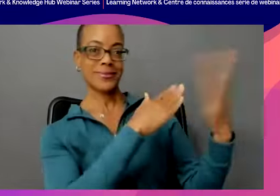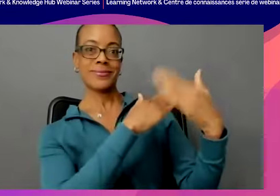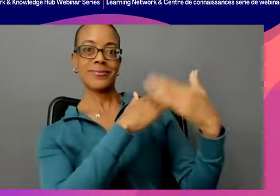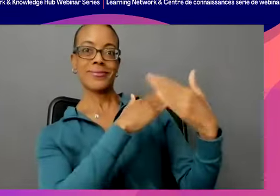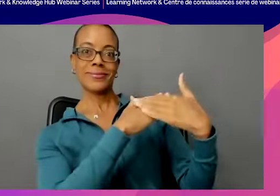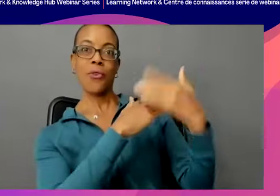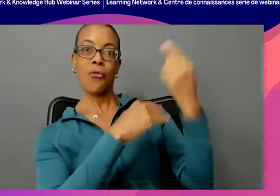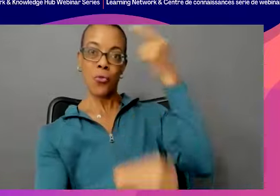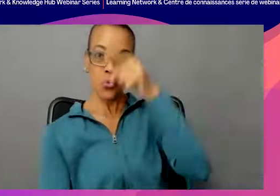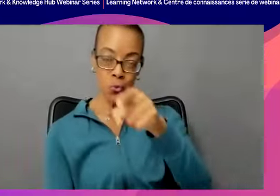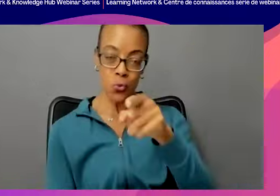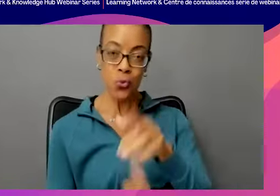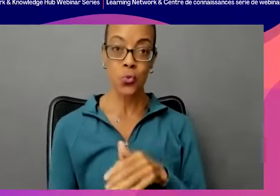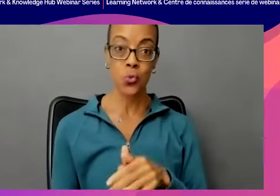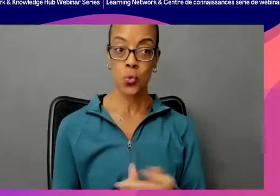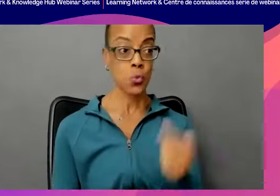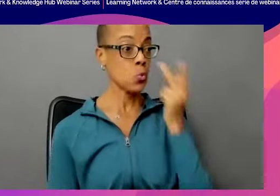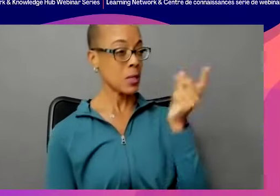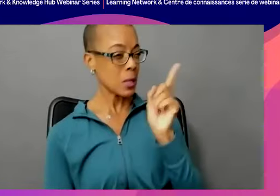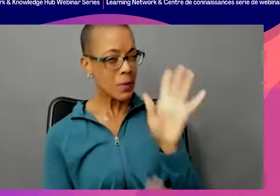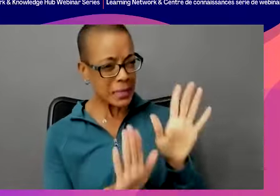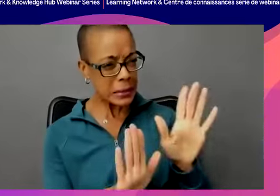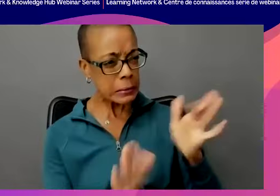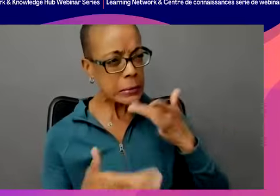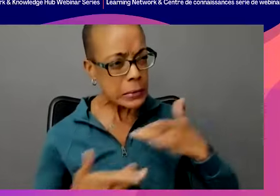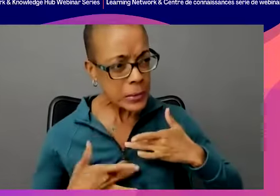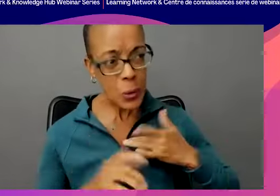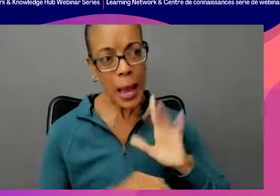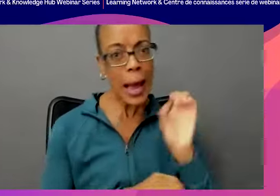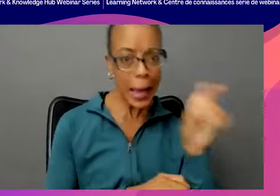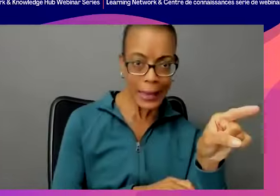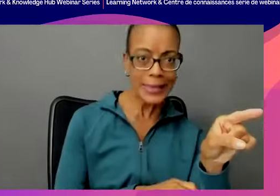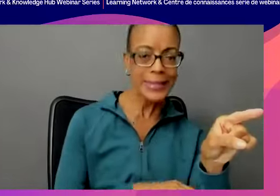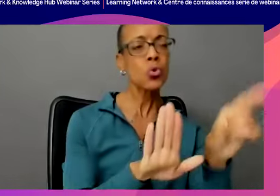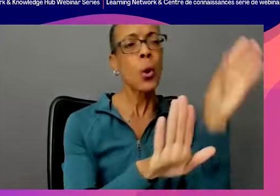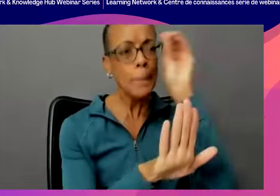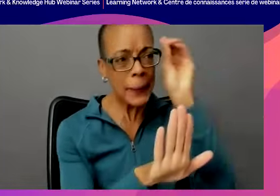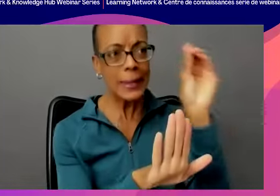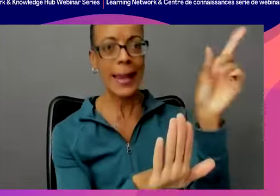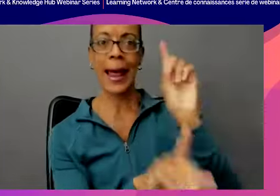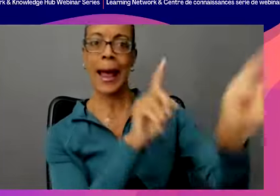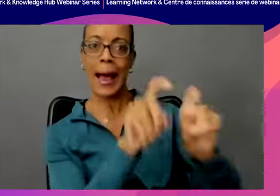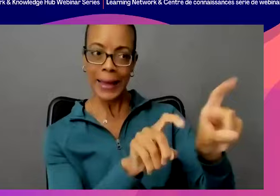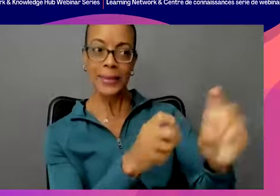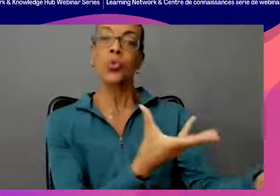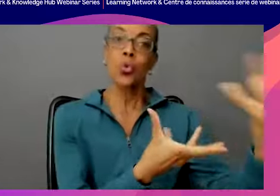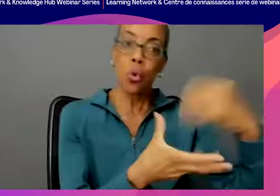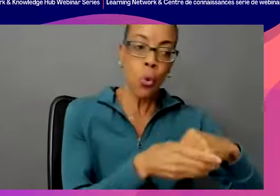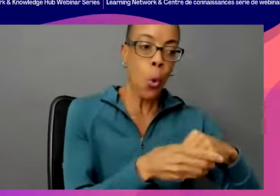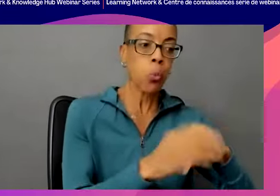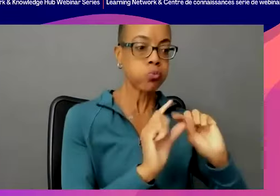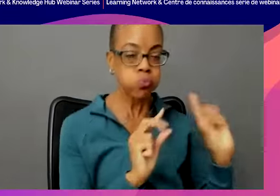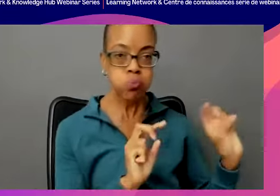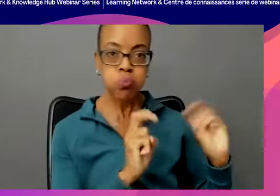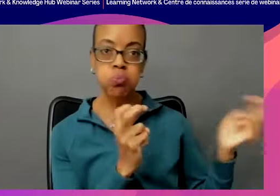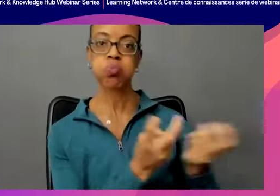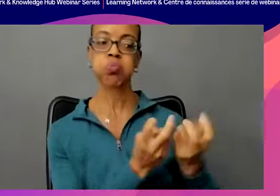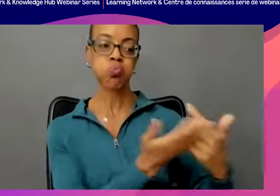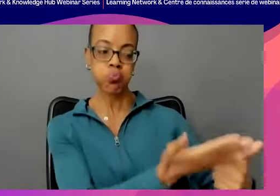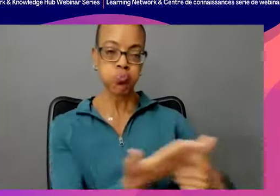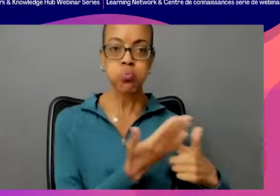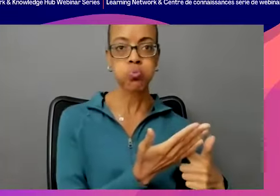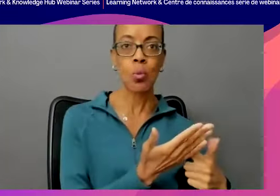family. If you see something of concern, ask the family what they think of this. Include the family members that should be included. Don't